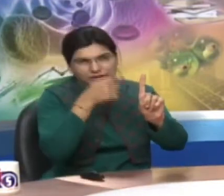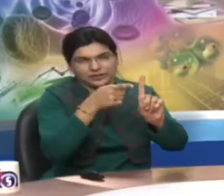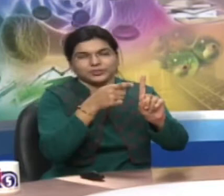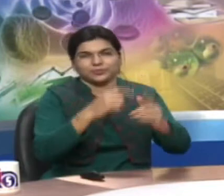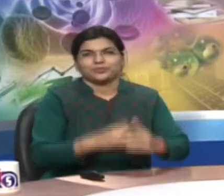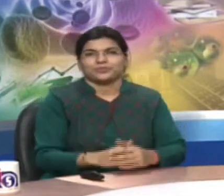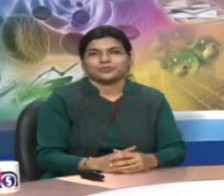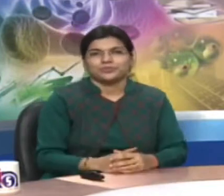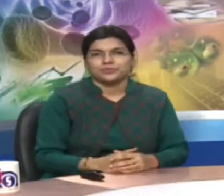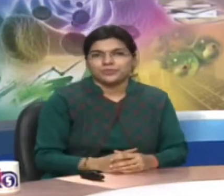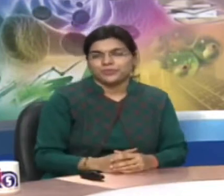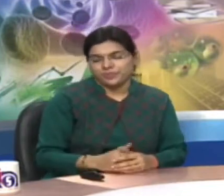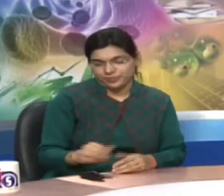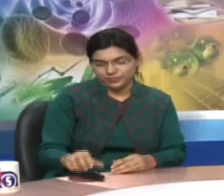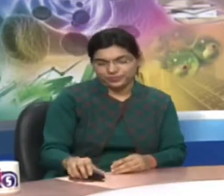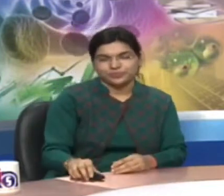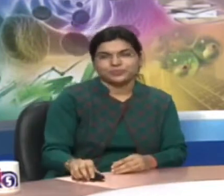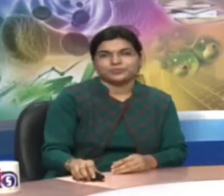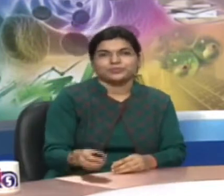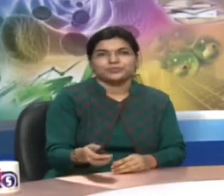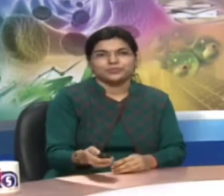who took my pen, who is the man.